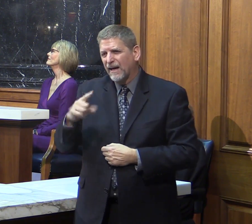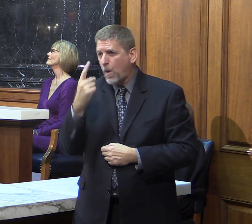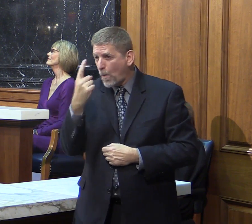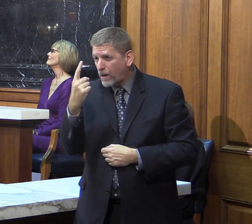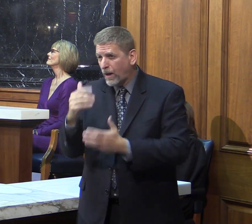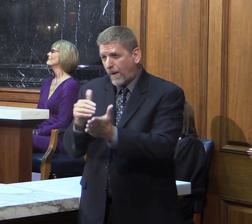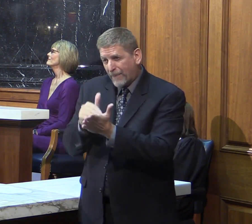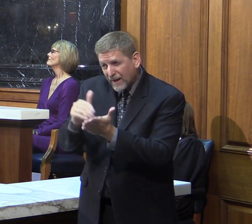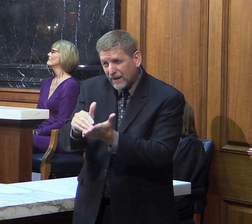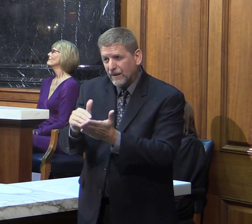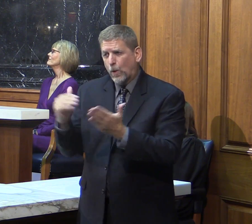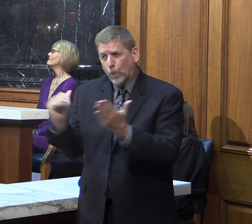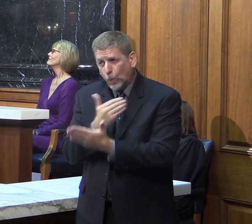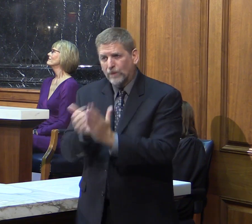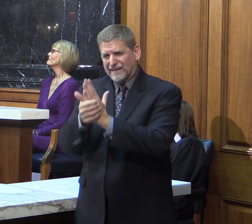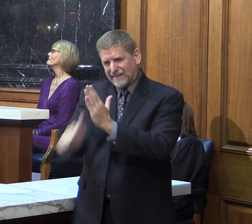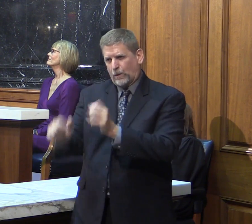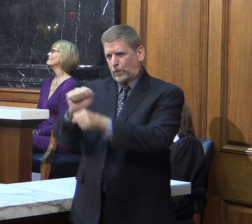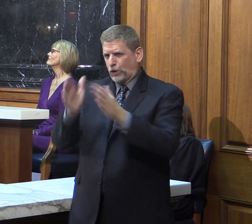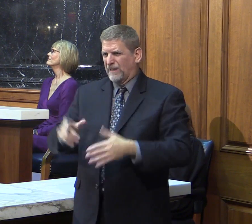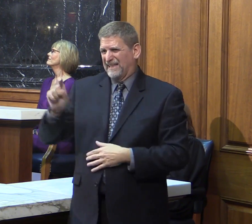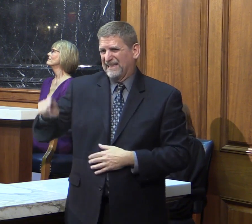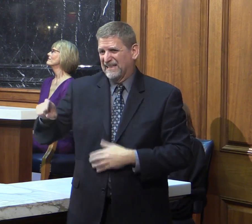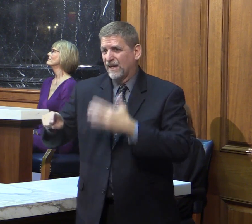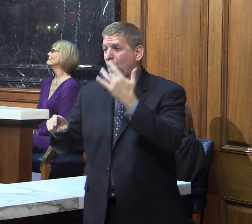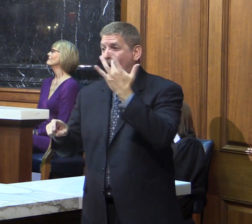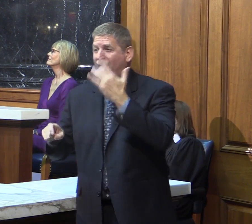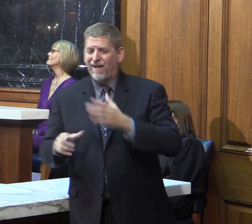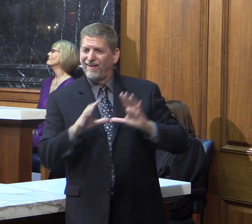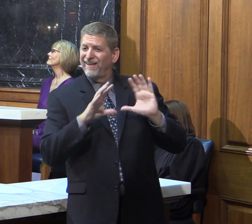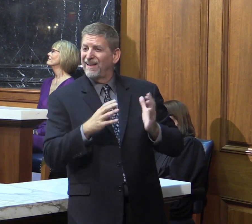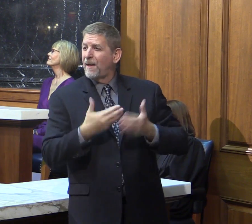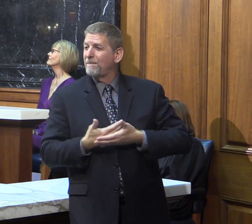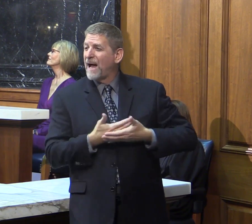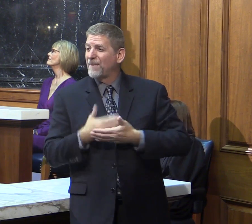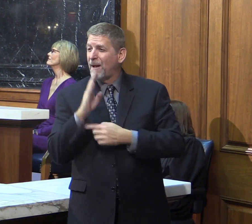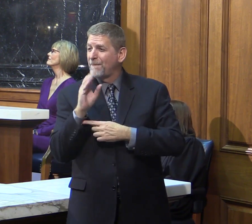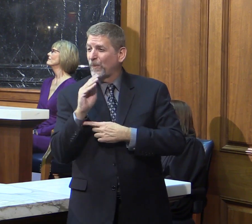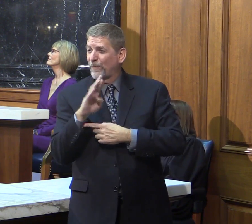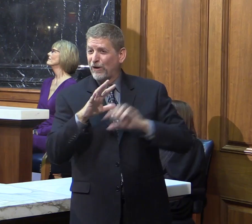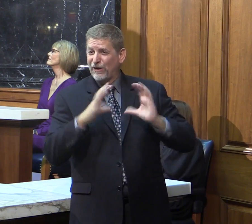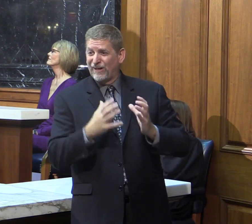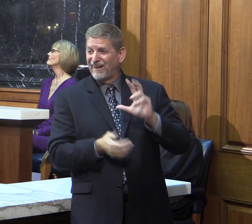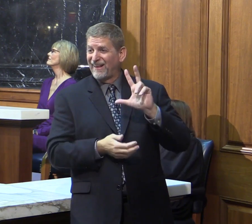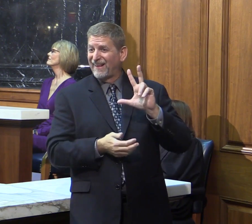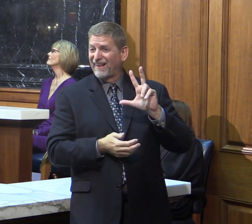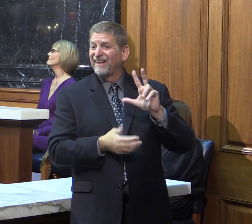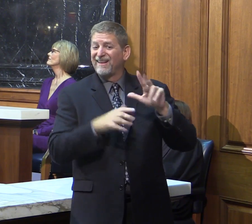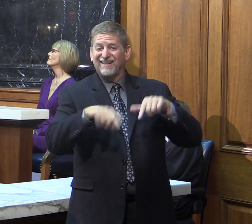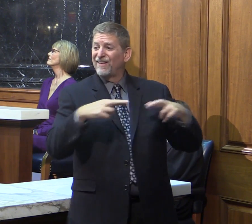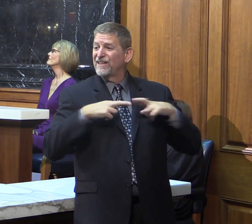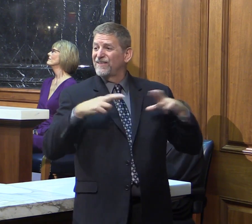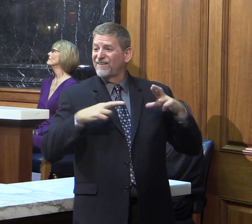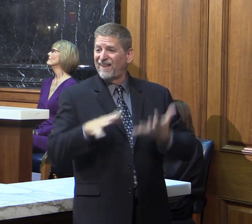to replace the 700,000 baby boomers who will retire, plus the 300,000 new jobs we'll